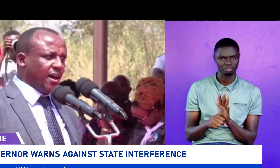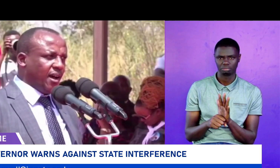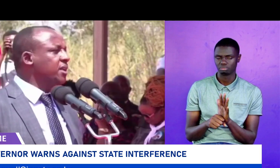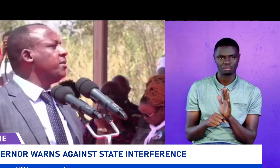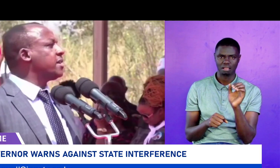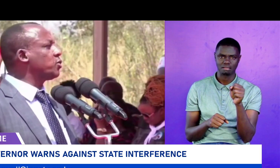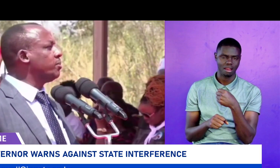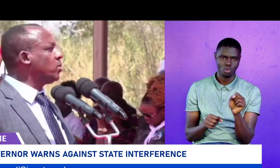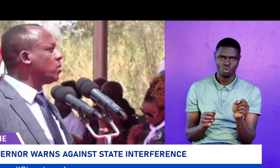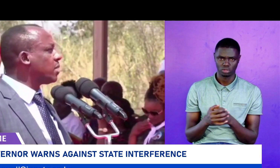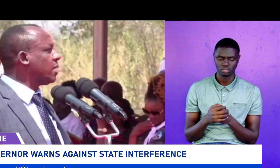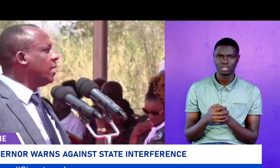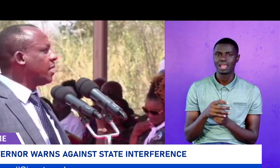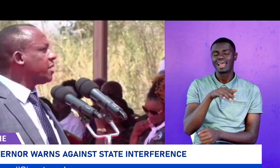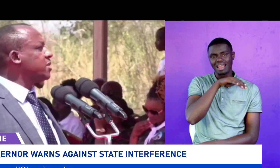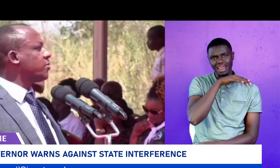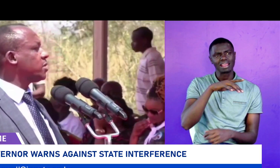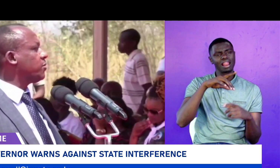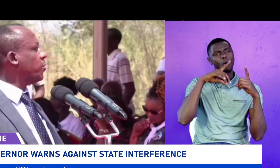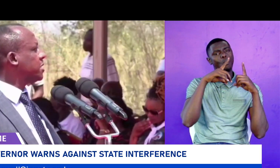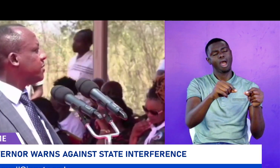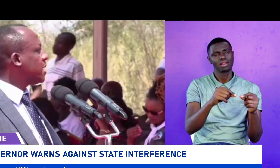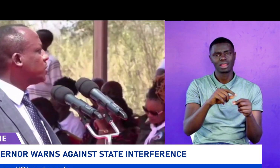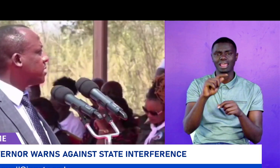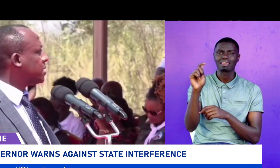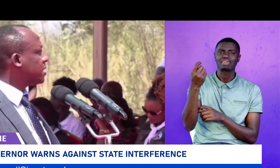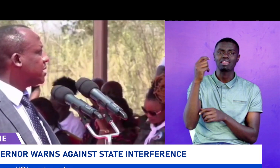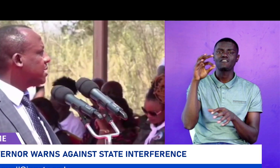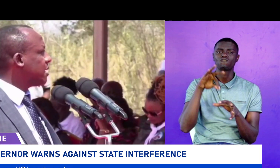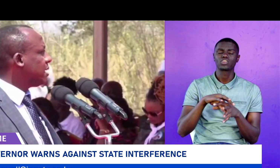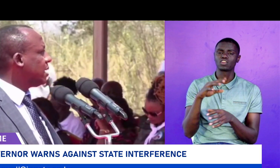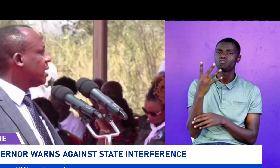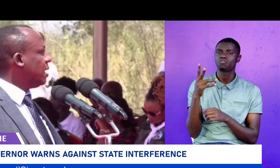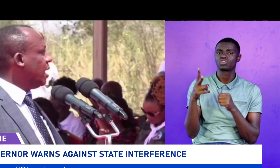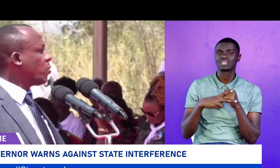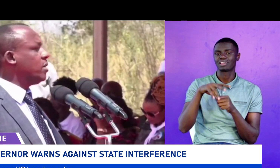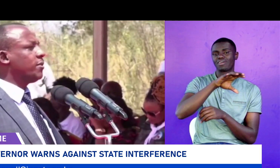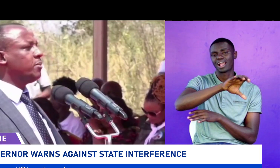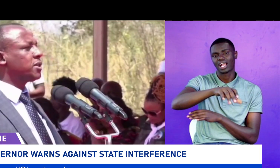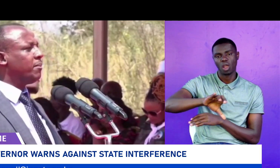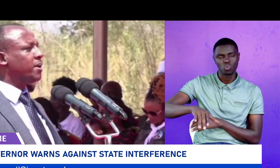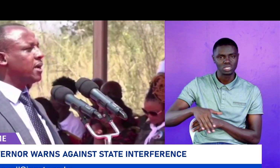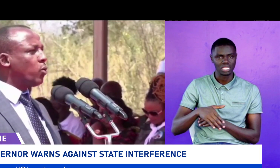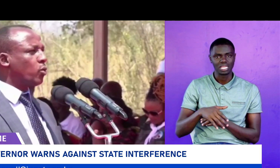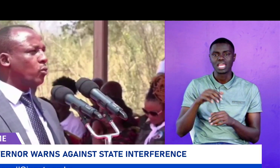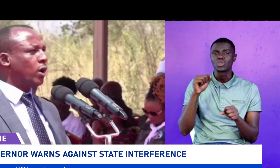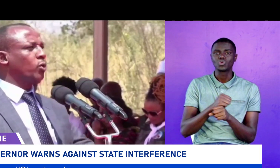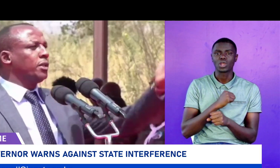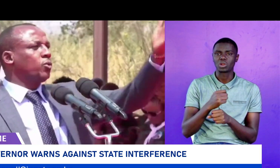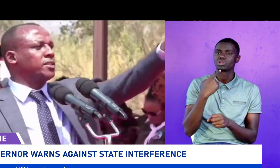And even Raila be told, Kenyans voted for 47 counties. Hakuna vile mtaambia Nakuru warudi Uasin